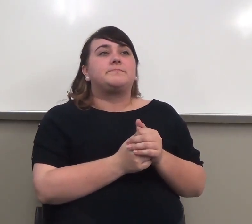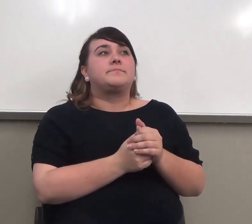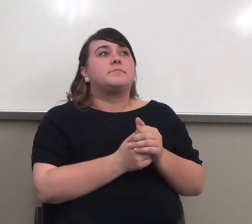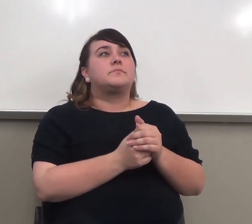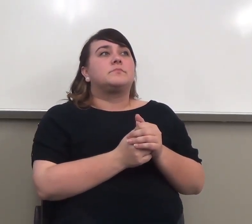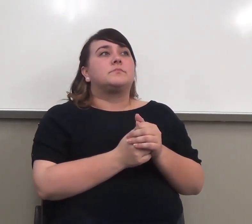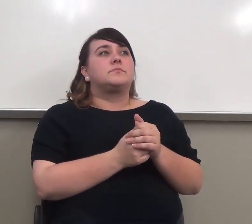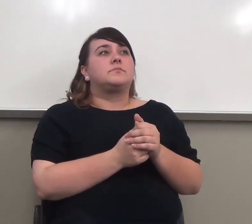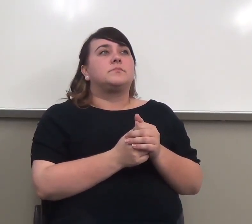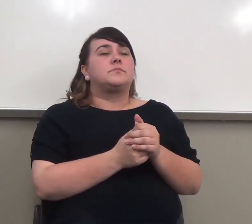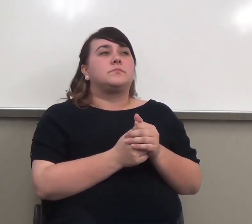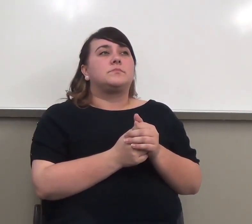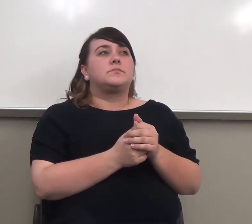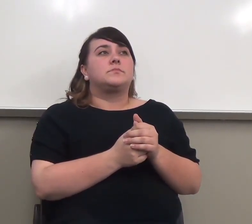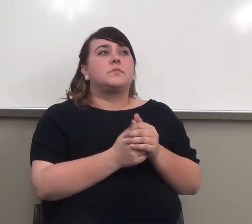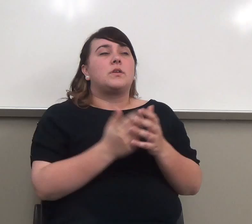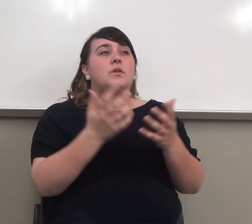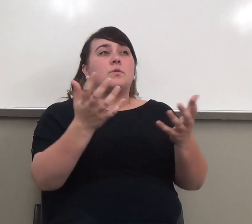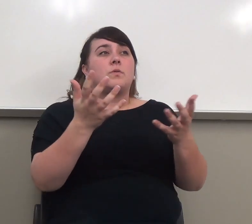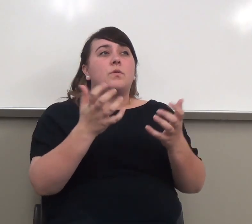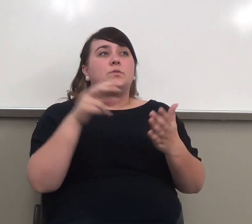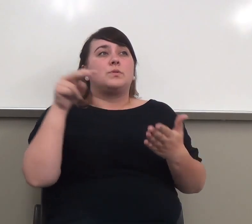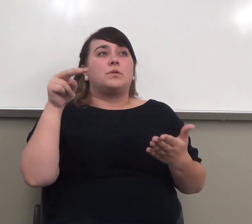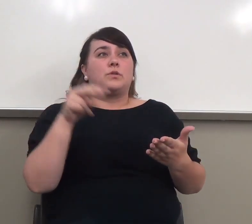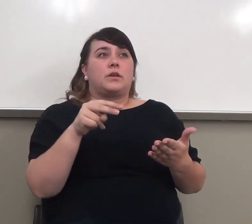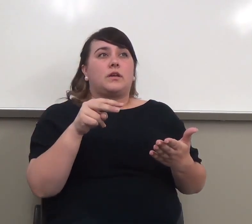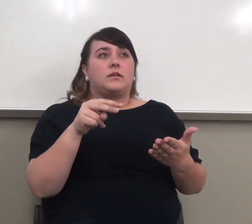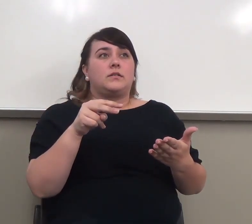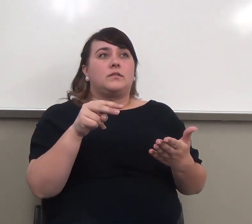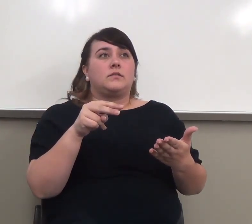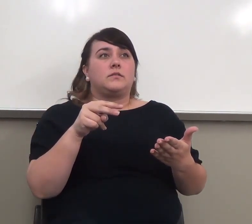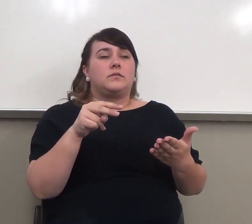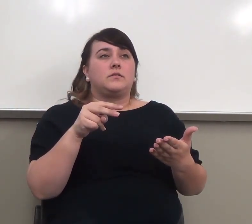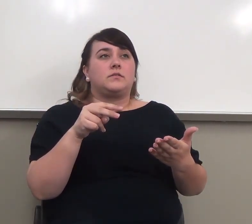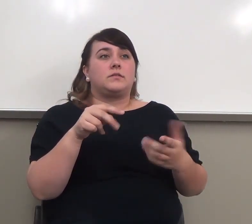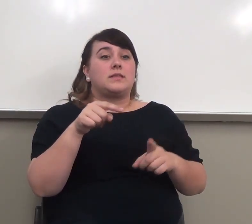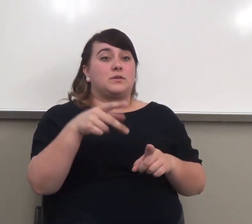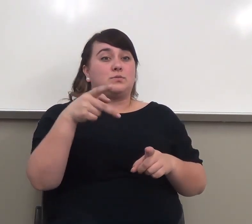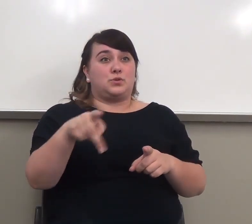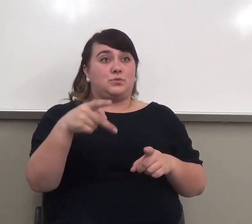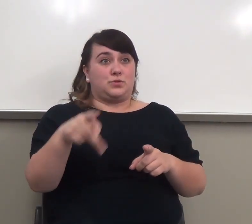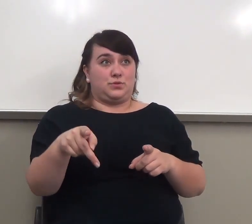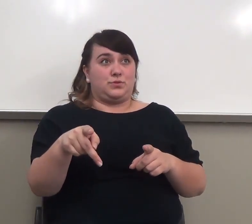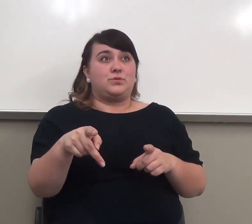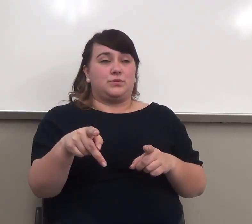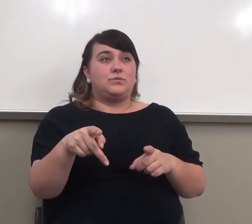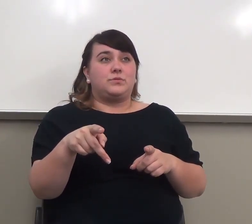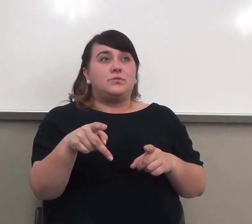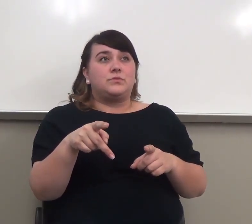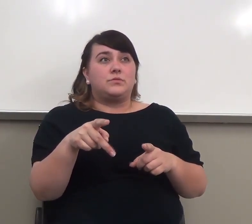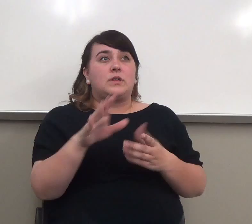notes. Okay. I will also give handouts, and a lot of the stuff is either in the textbook or on the handouts.